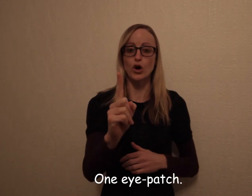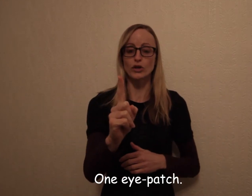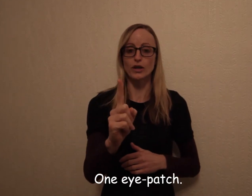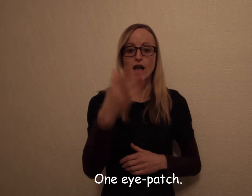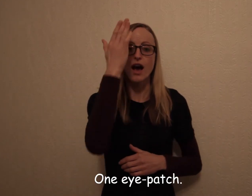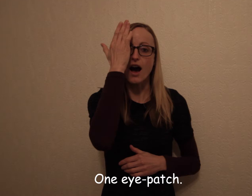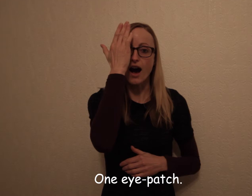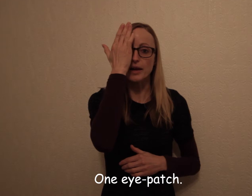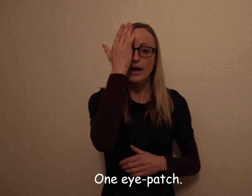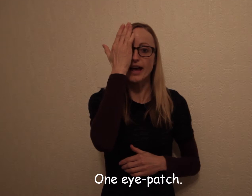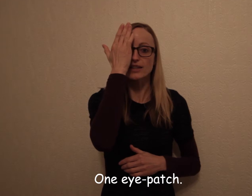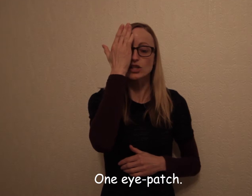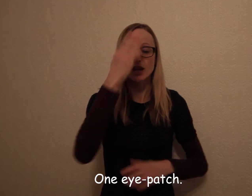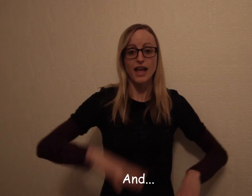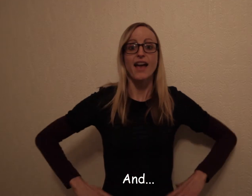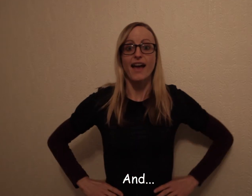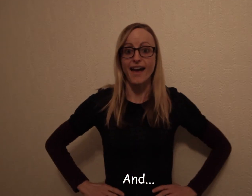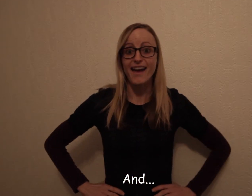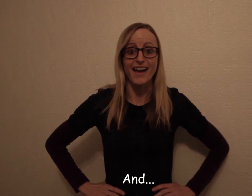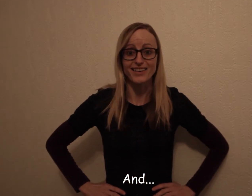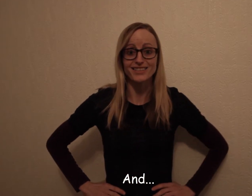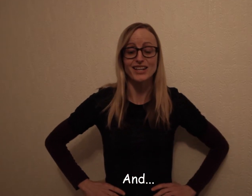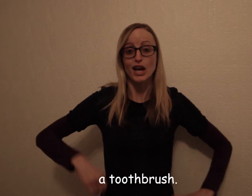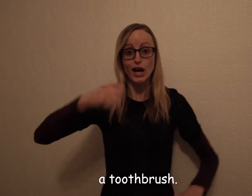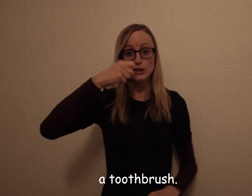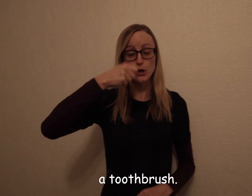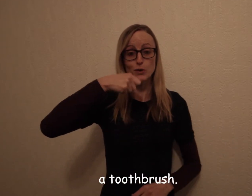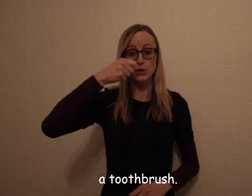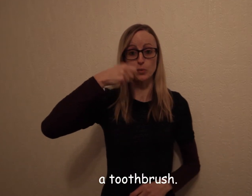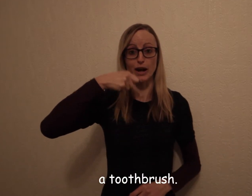one eye patch, and a toothbrush.